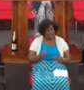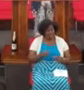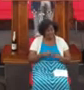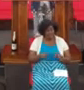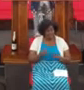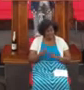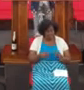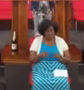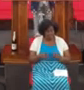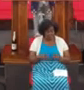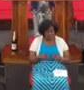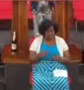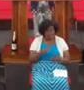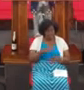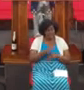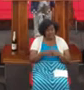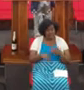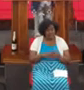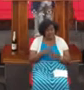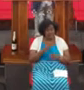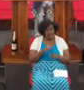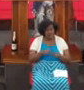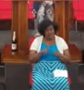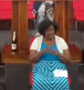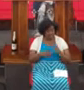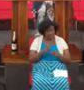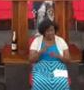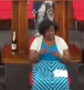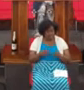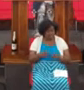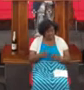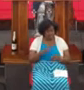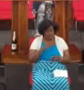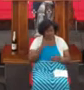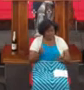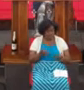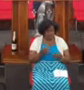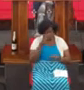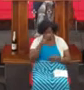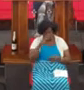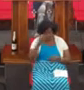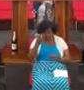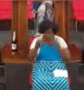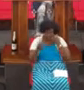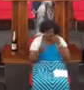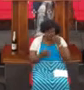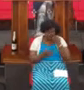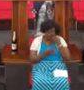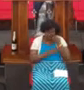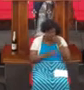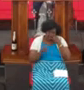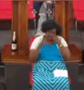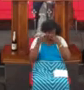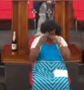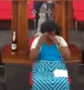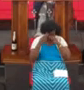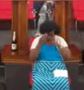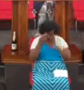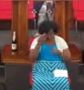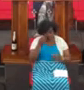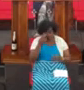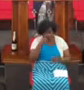Sadducees. The Bible says that they watched him. And the reason they watched